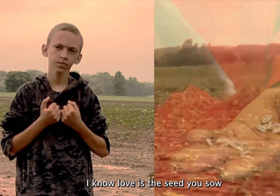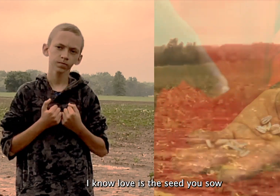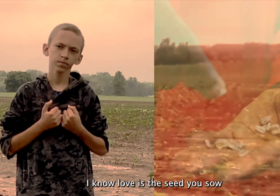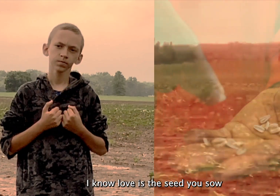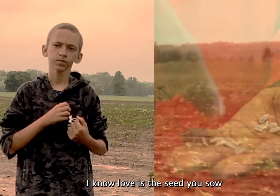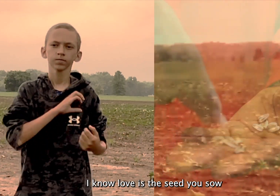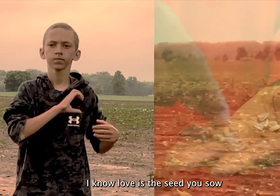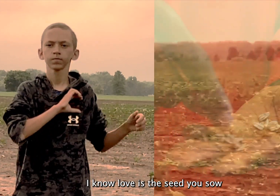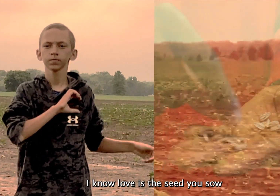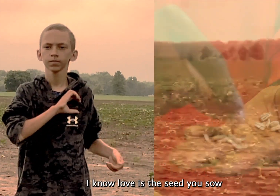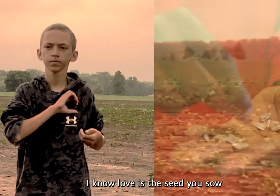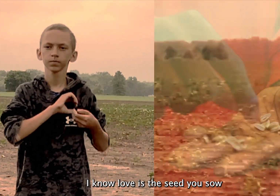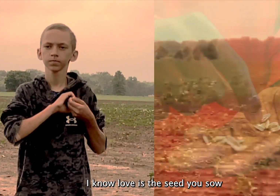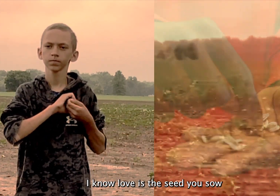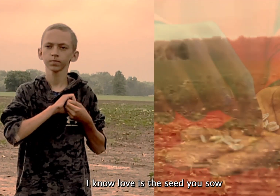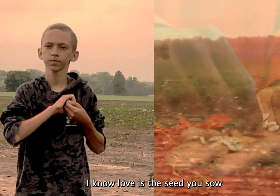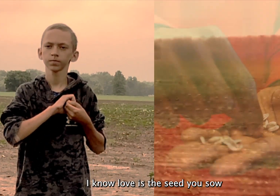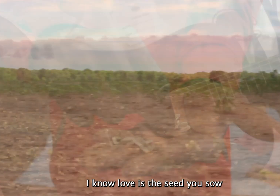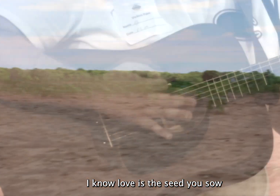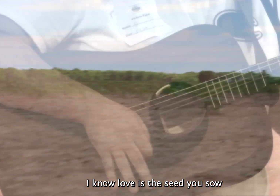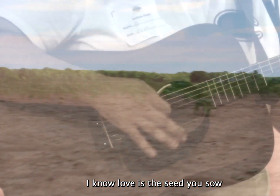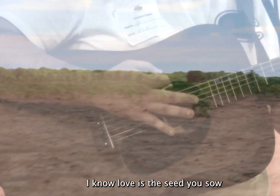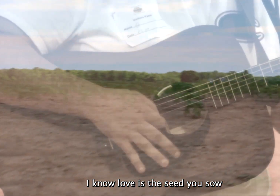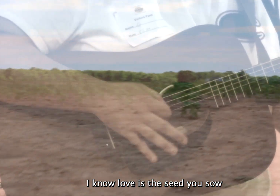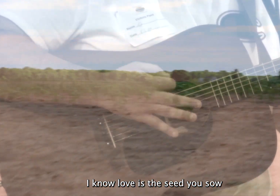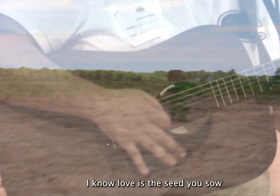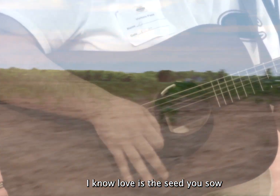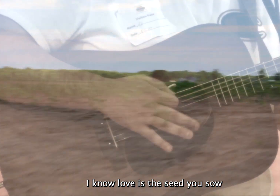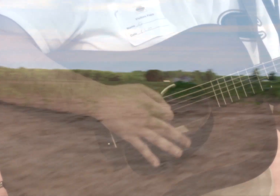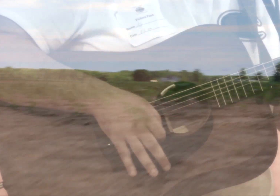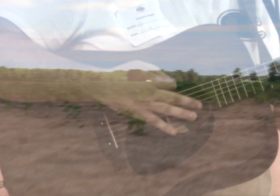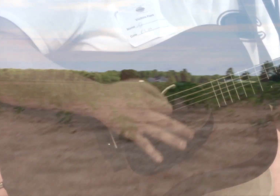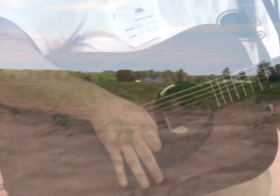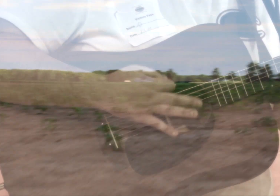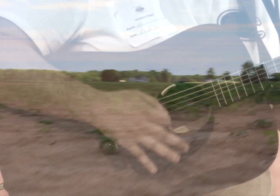love is the seed you sow.